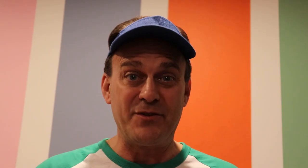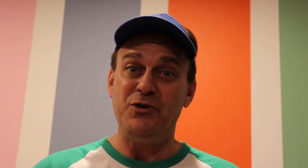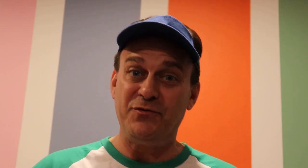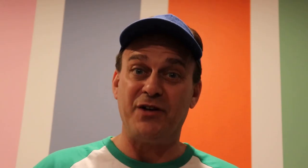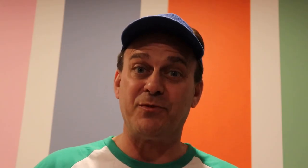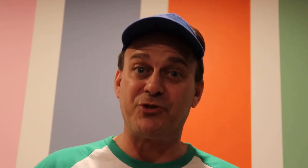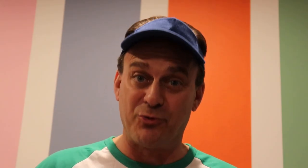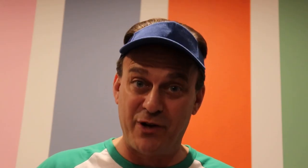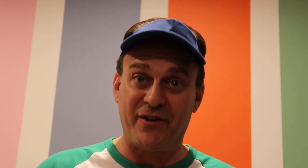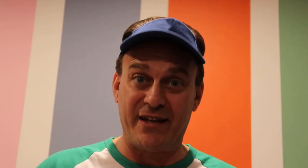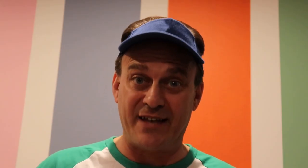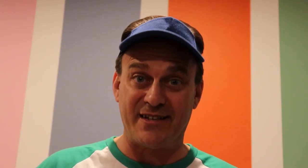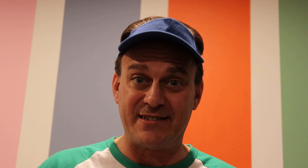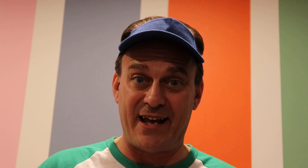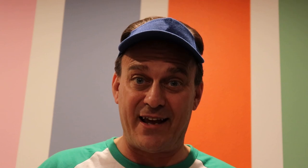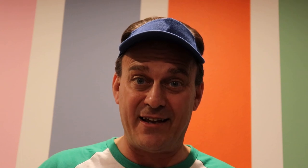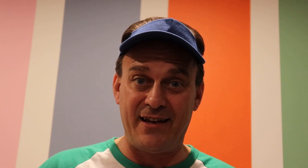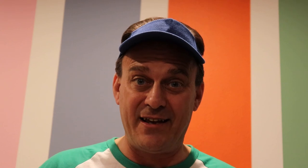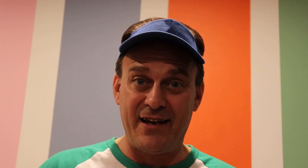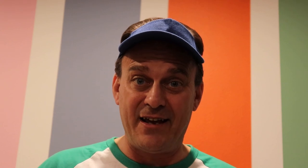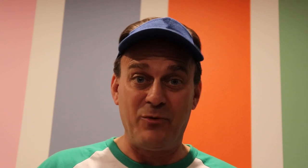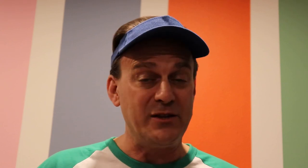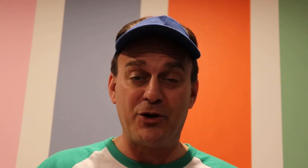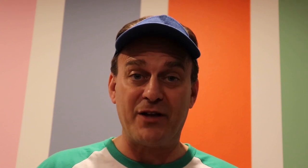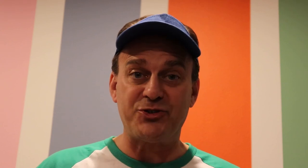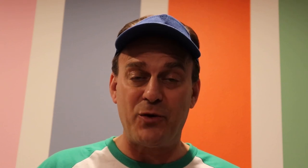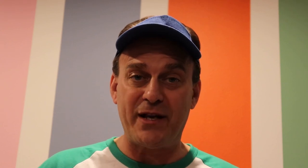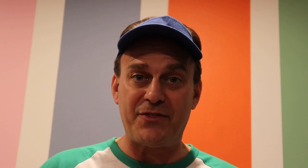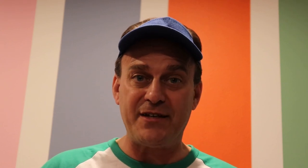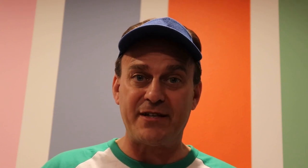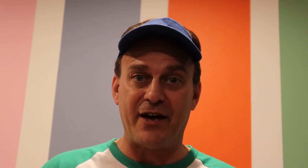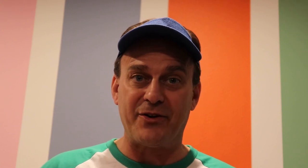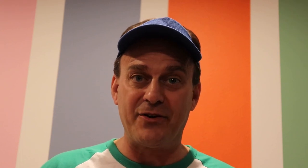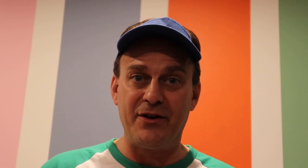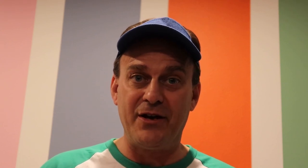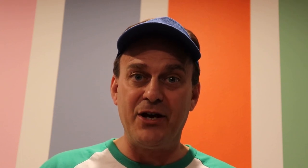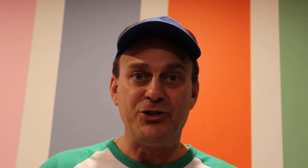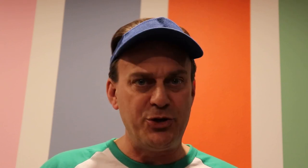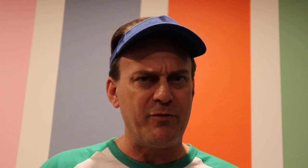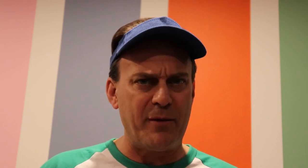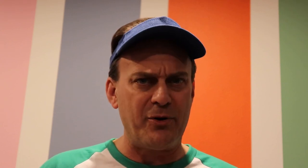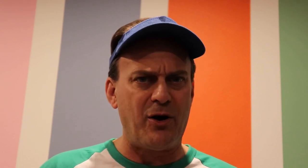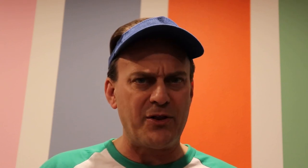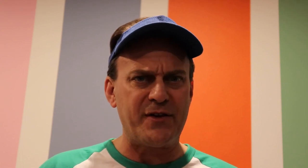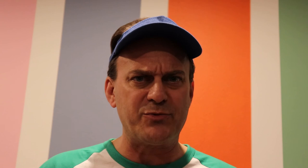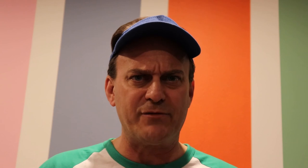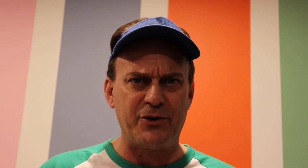You've done some terrific guessing today. We learned about so many things together. Do you remember all the things we learned